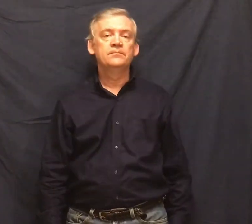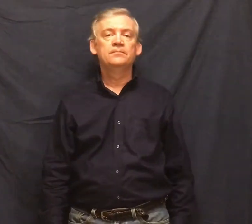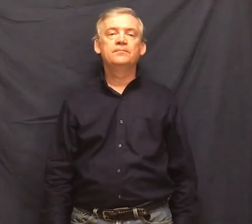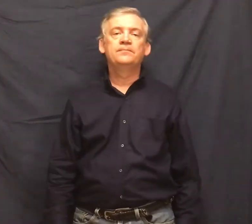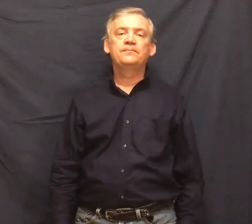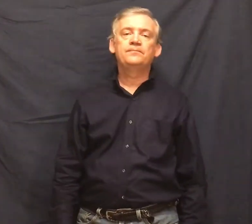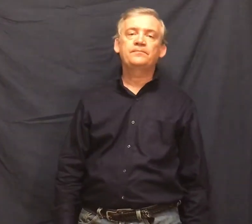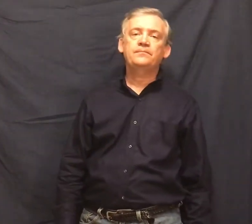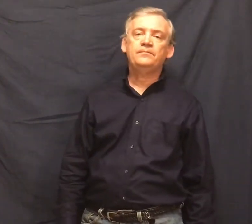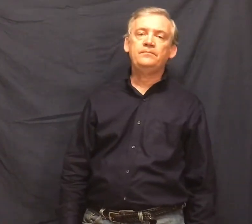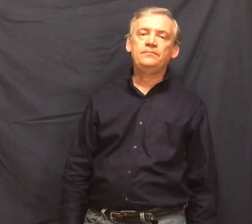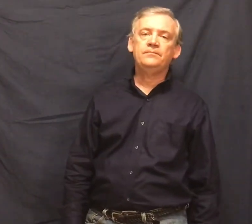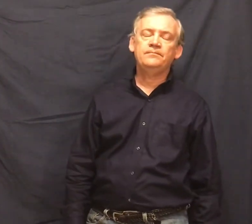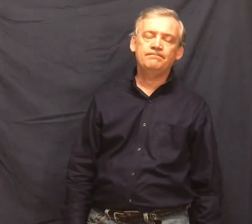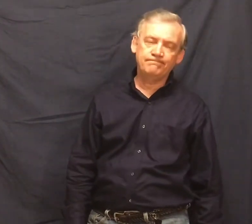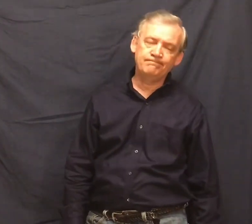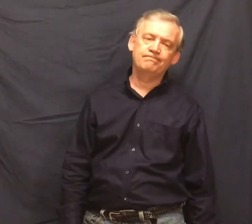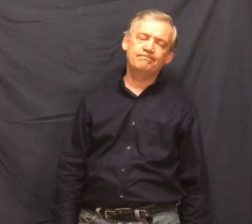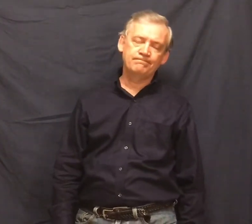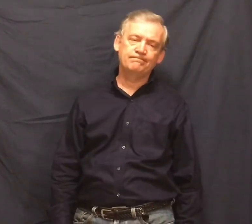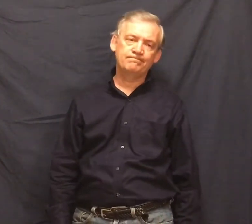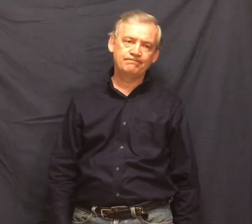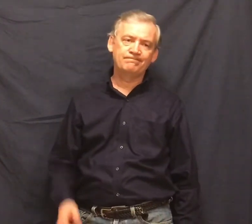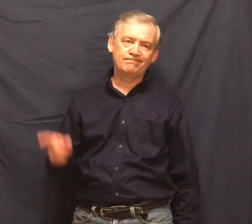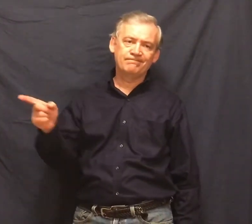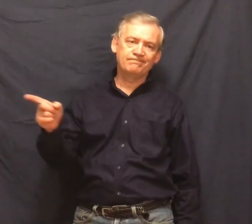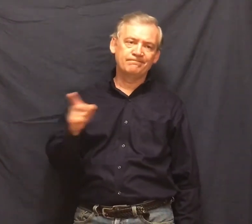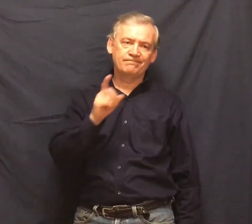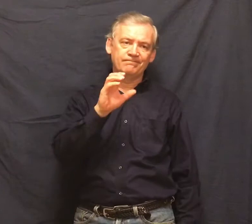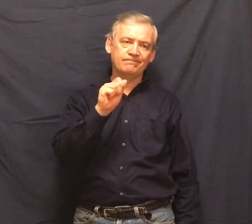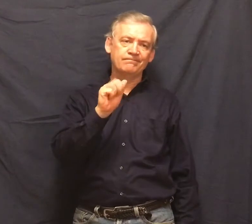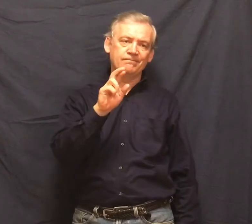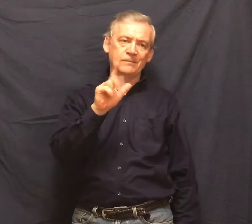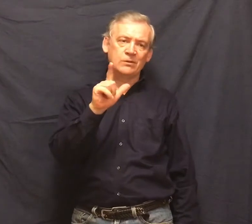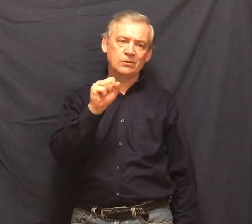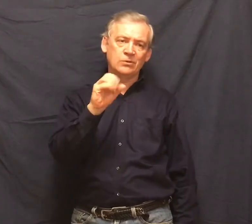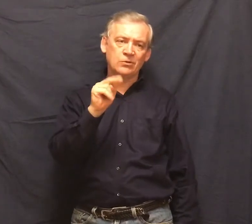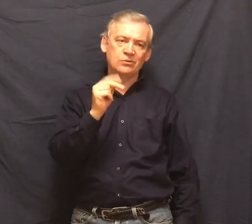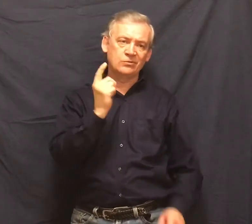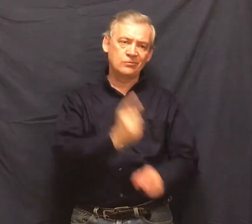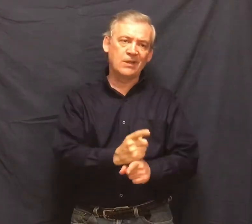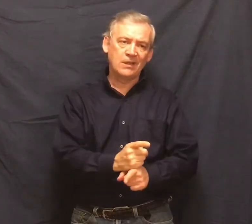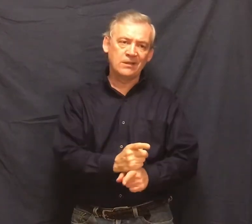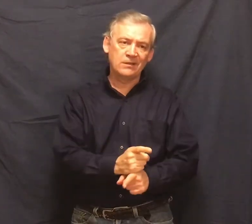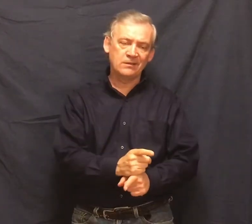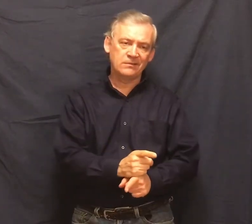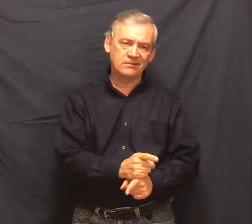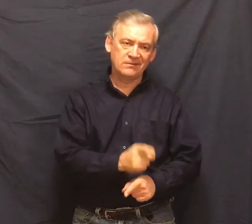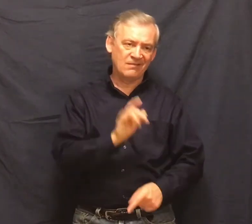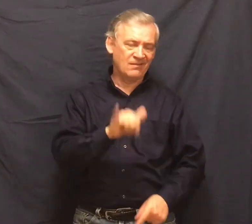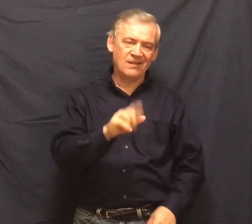Carl's right, Candy. That dog ain't no good to himself. I wished somebody'd shoot me if I get old and cripple.